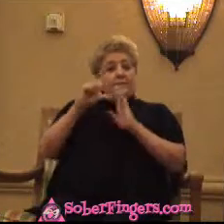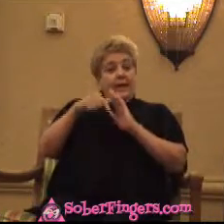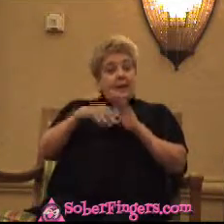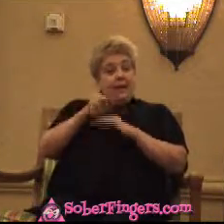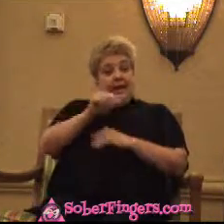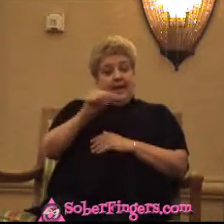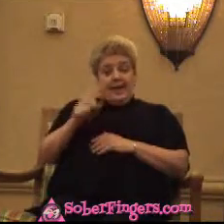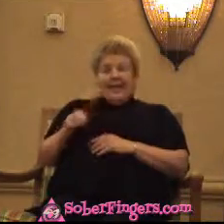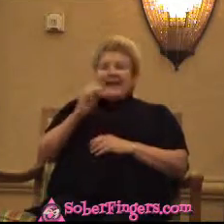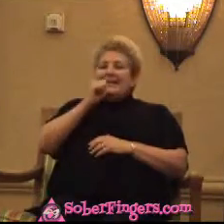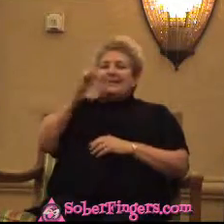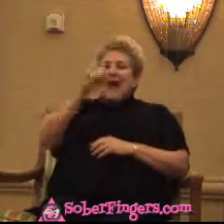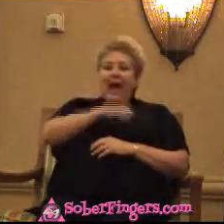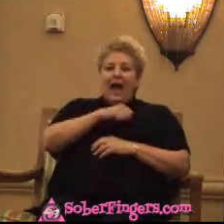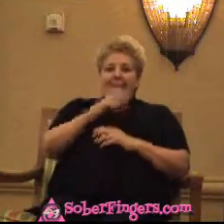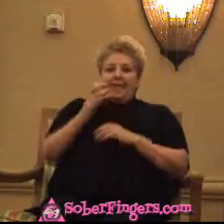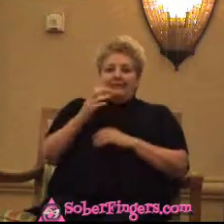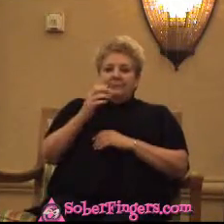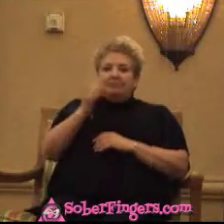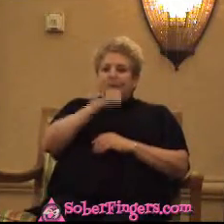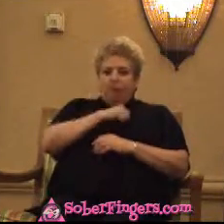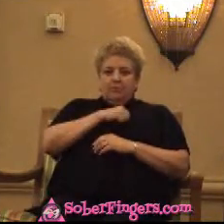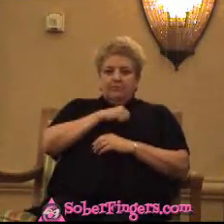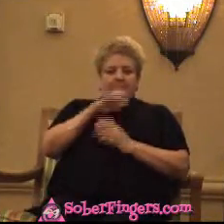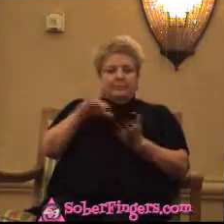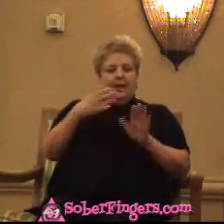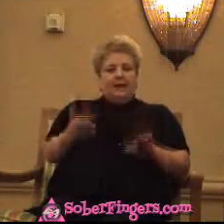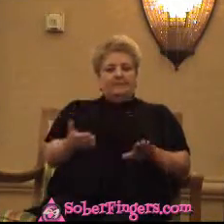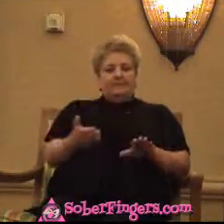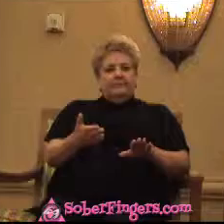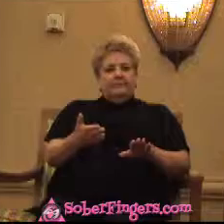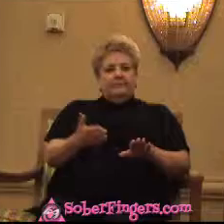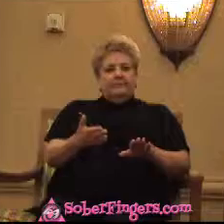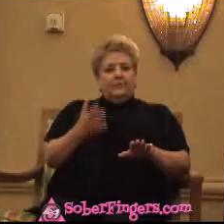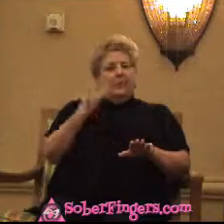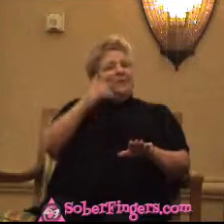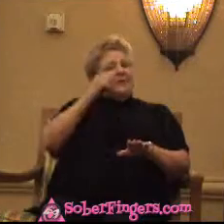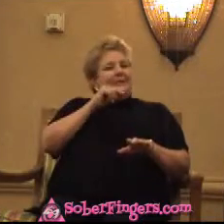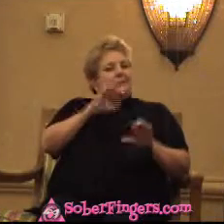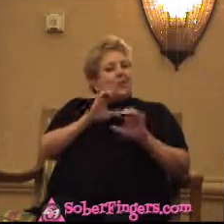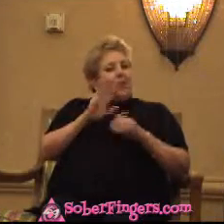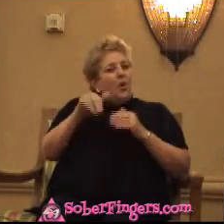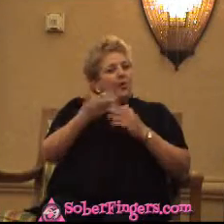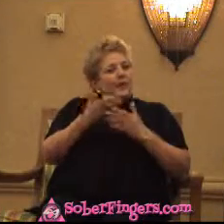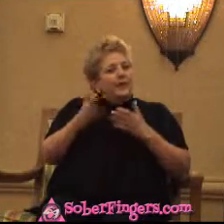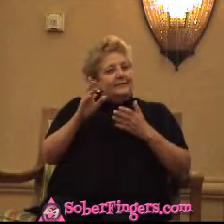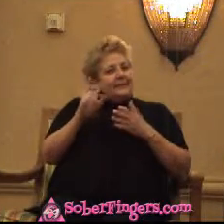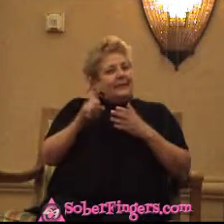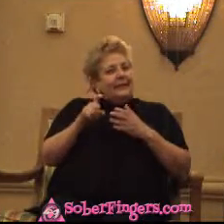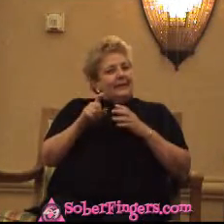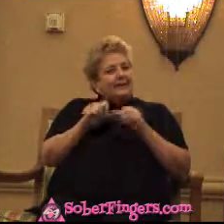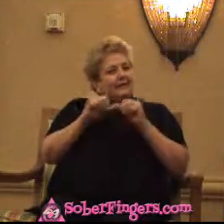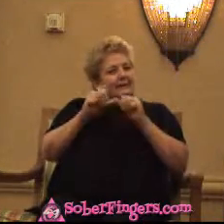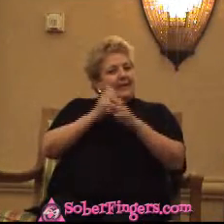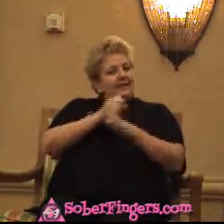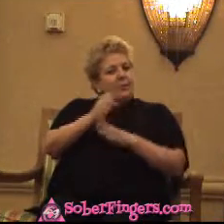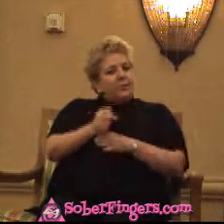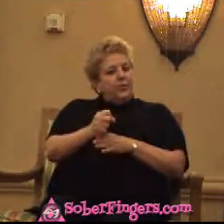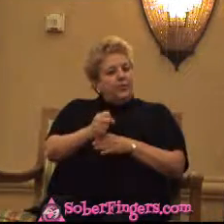And he died drunk because he quit doing the things that kept him sober. And he got into a different spiritual